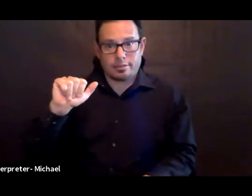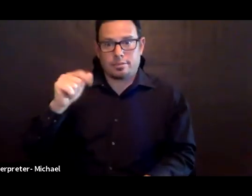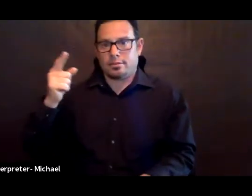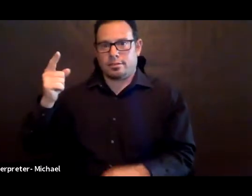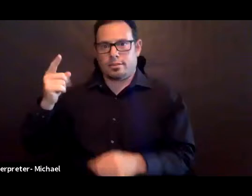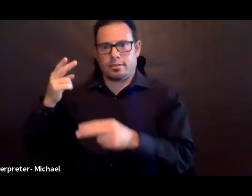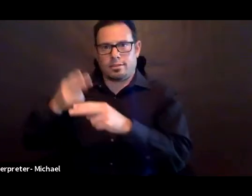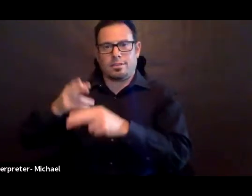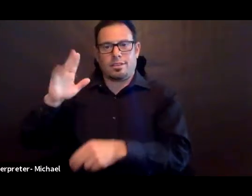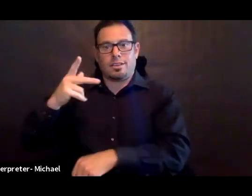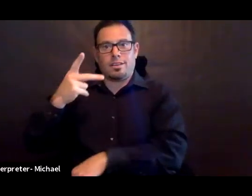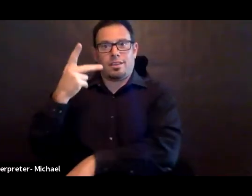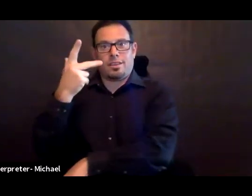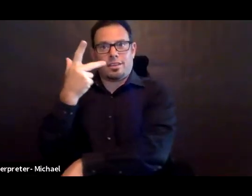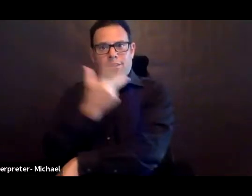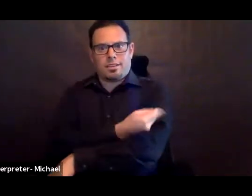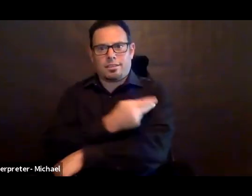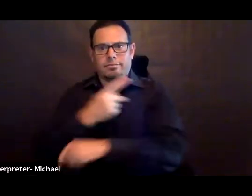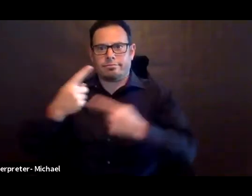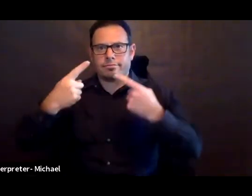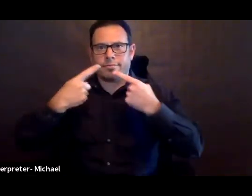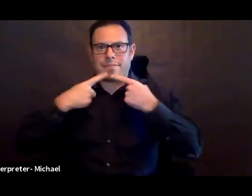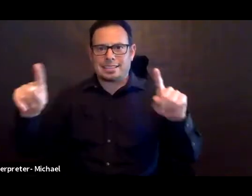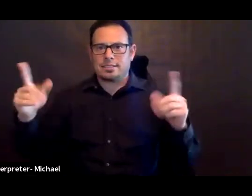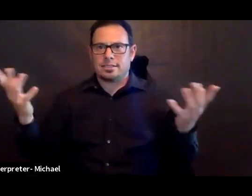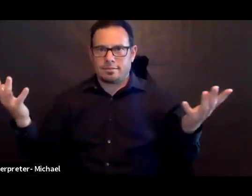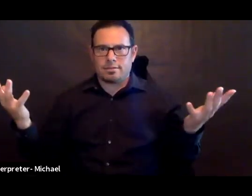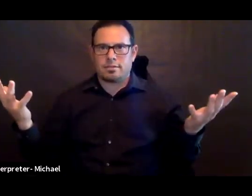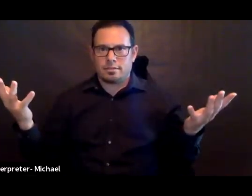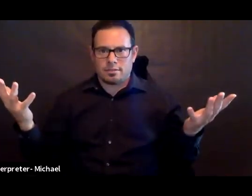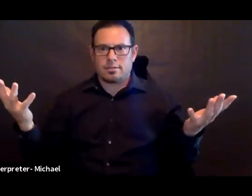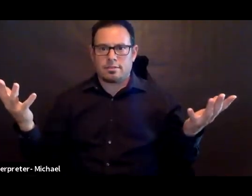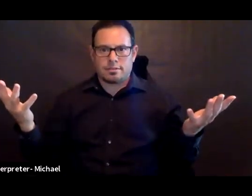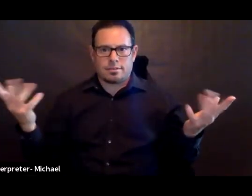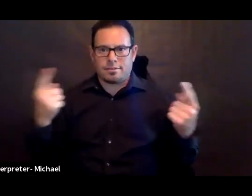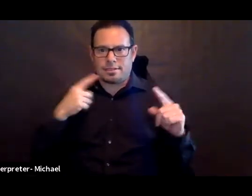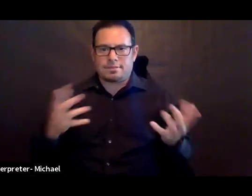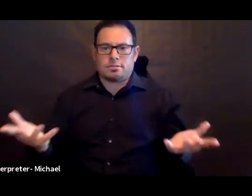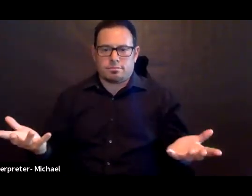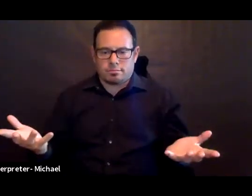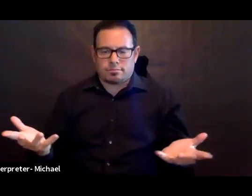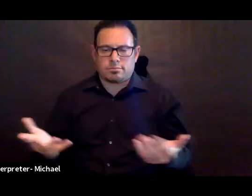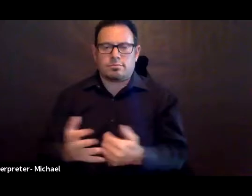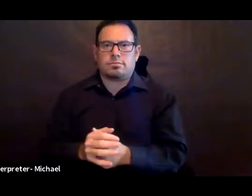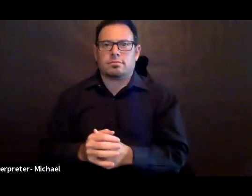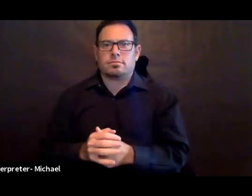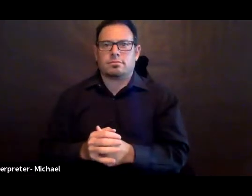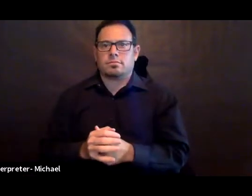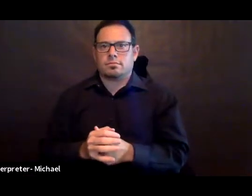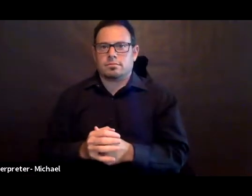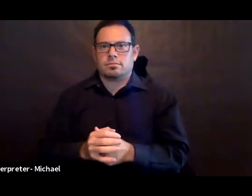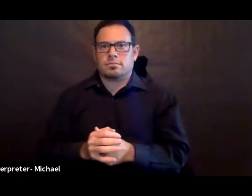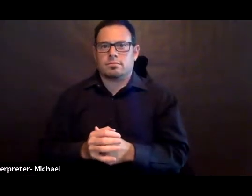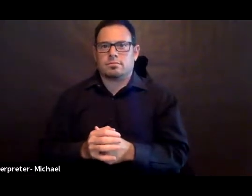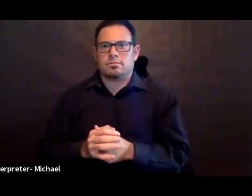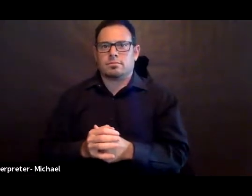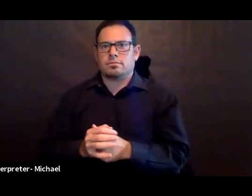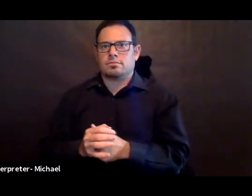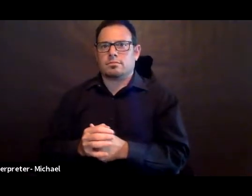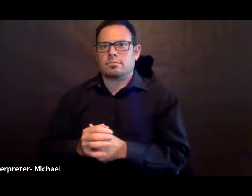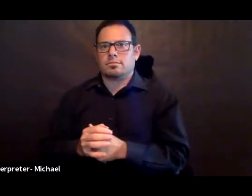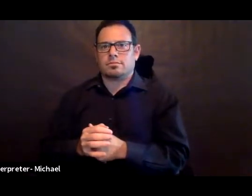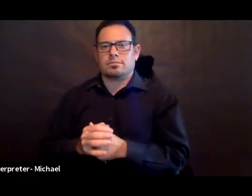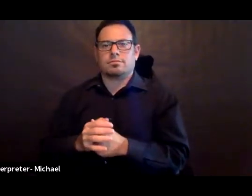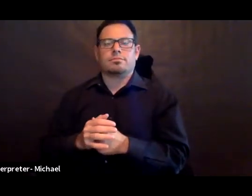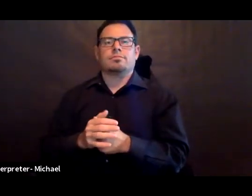couple of times. But so there's not enough data yet to say, yes, there's an issue